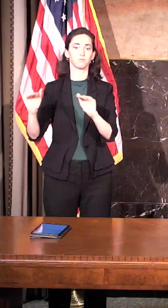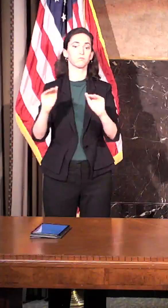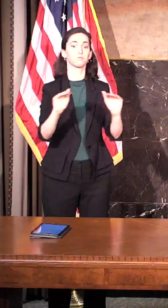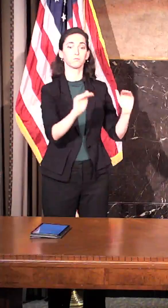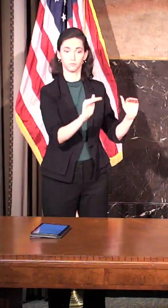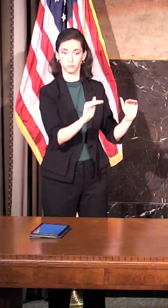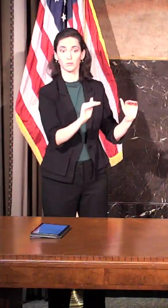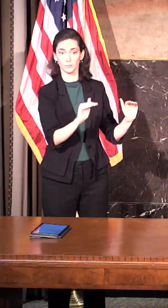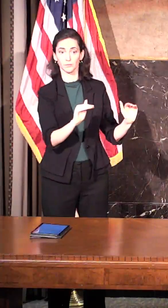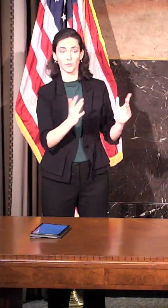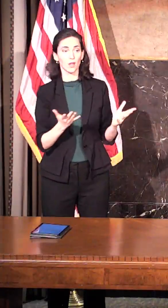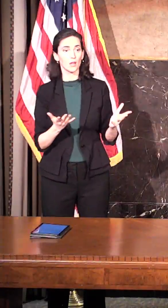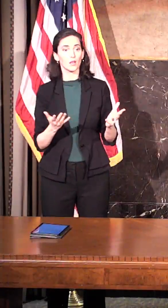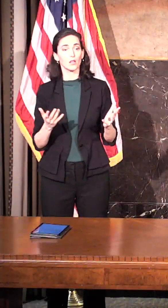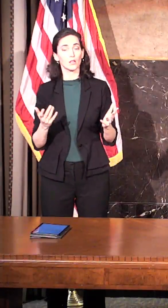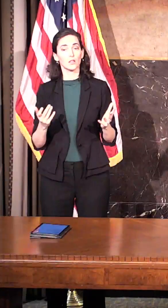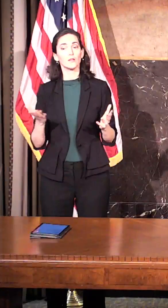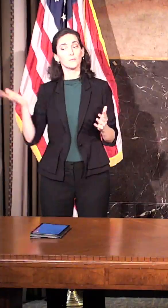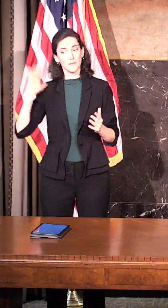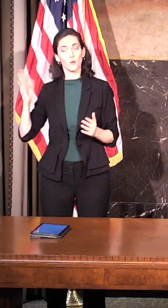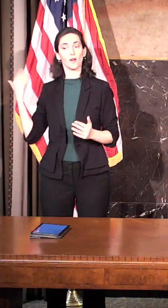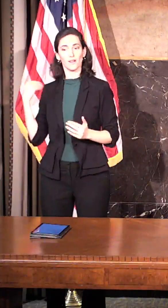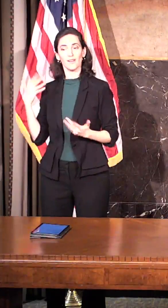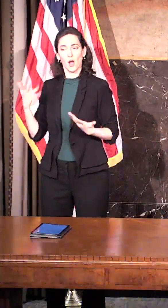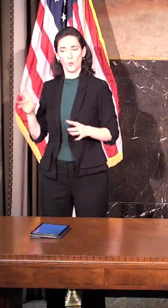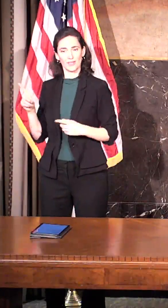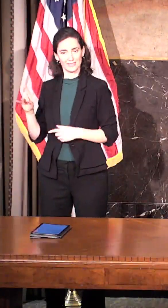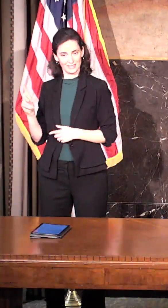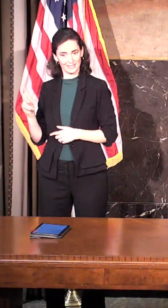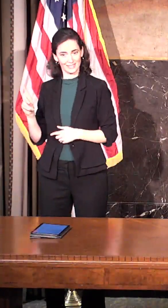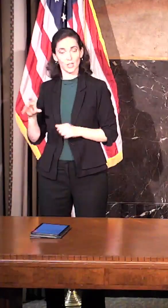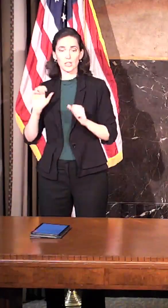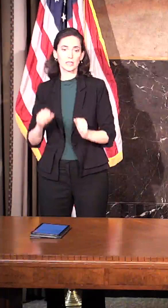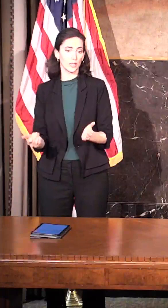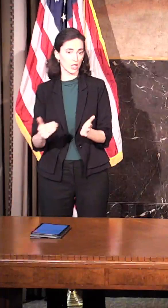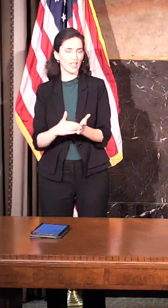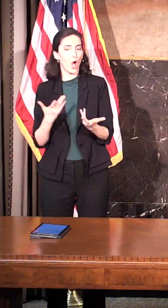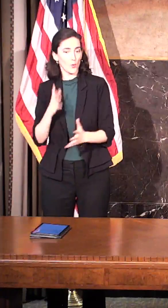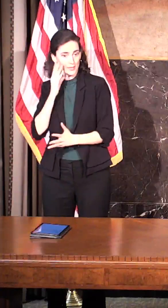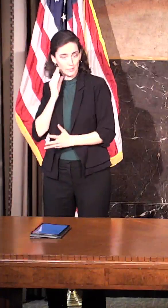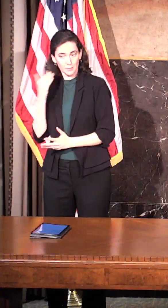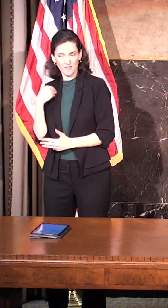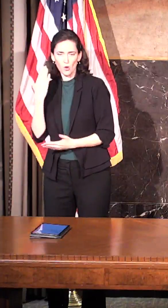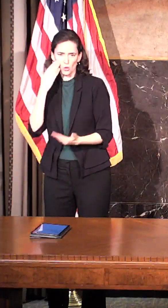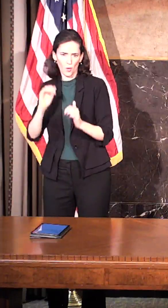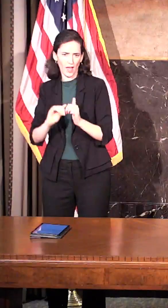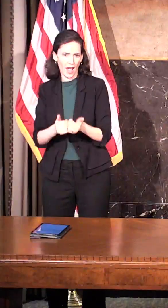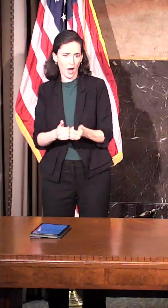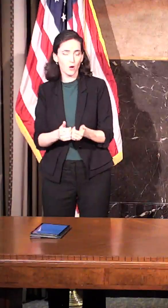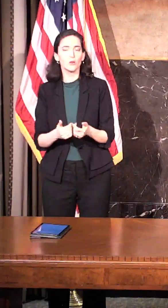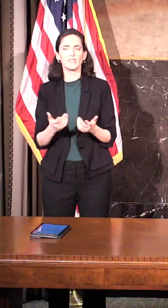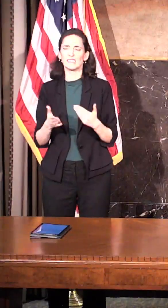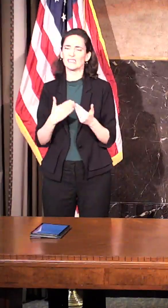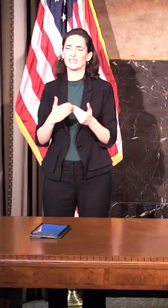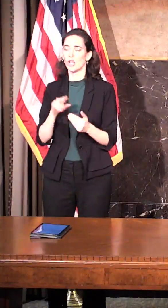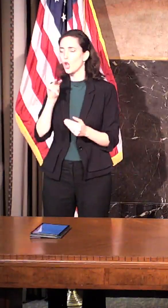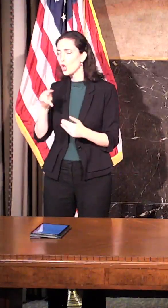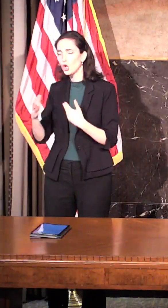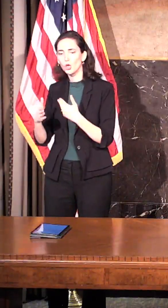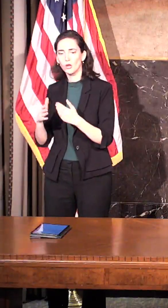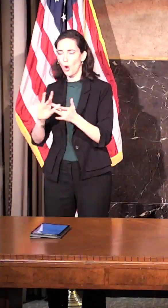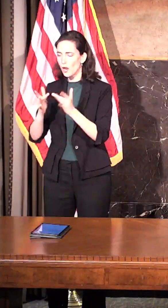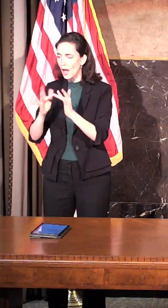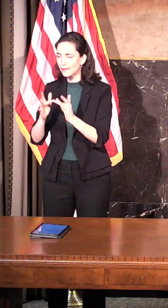it. You can do it if you've done it in the past. It's easy to do. It's pretty safe. And you can look online for a blood center near you. You can